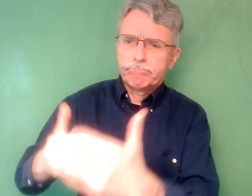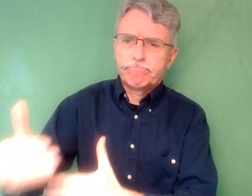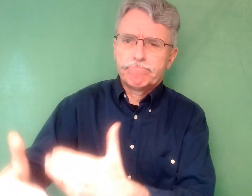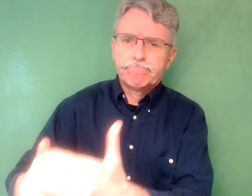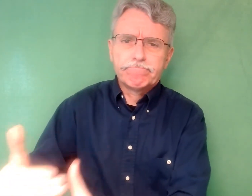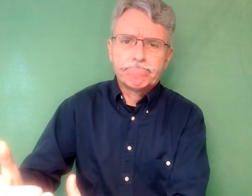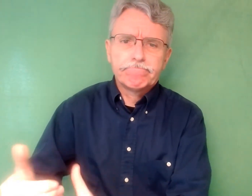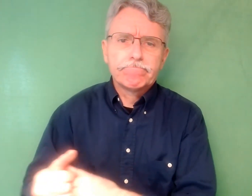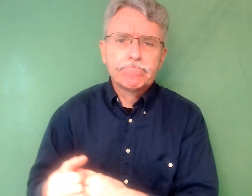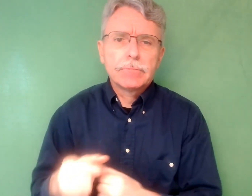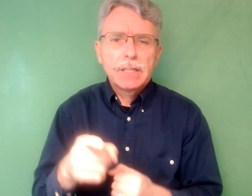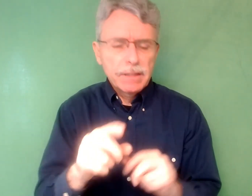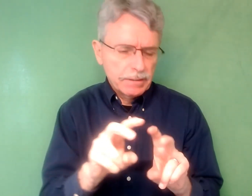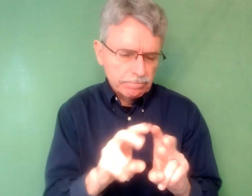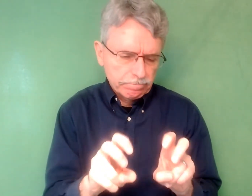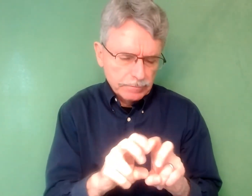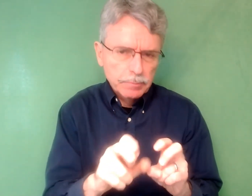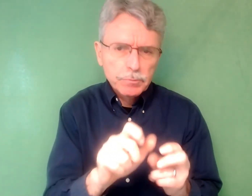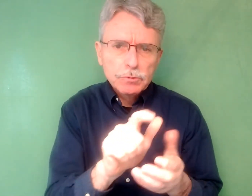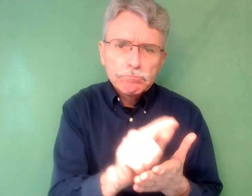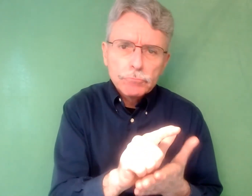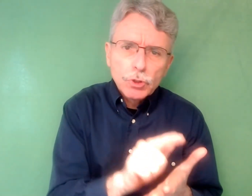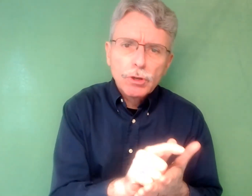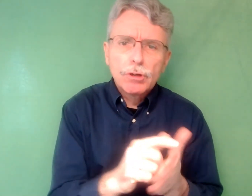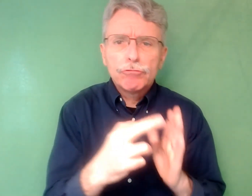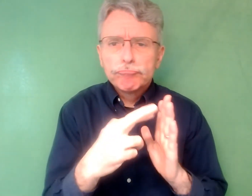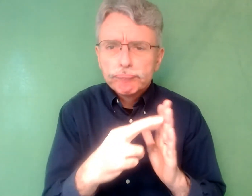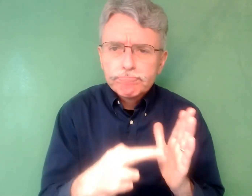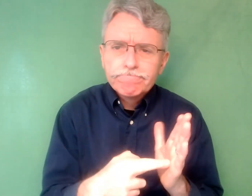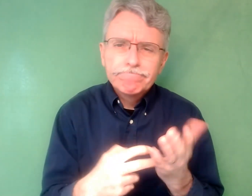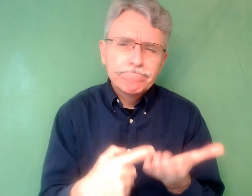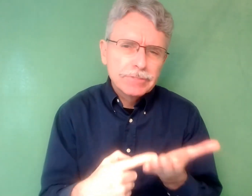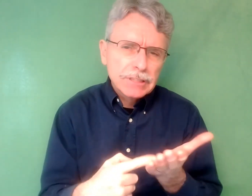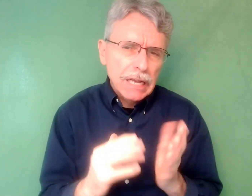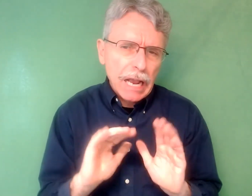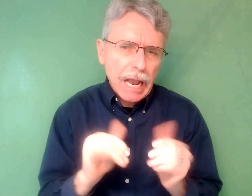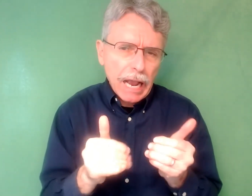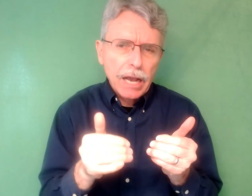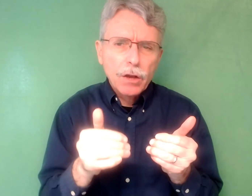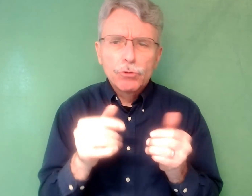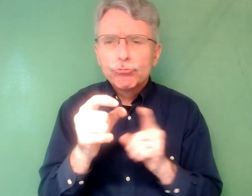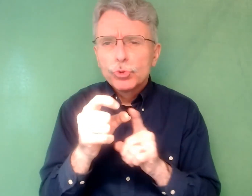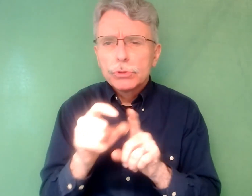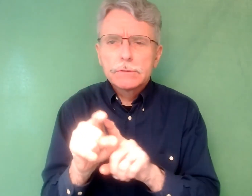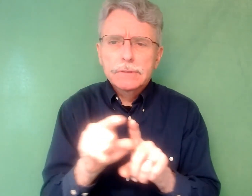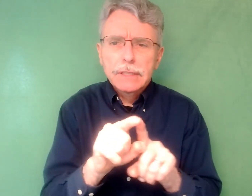discussing settlements, policies, and practical guidance about effective communication and law